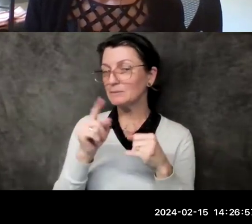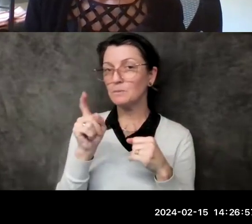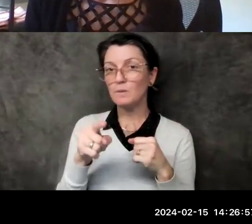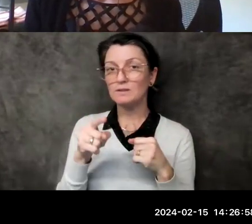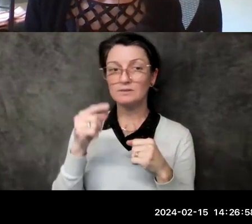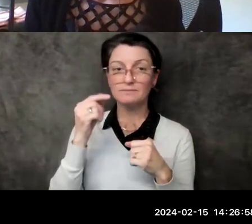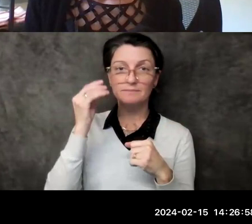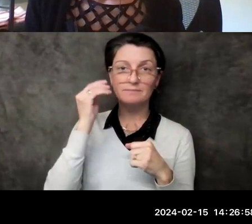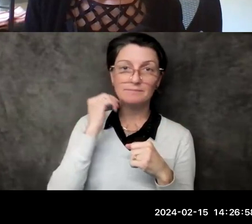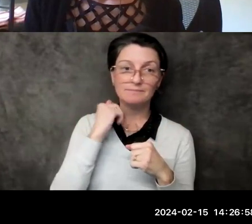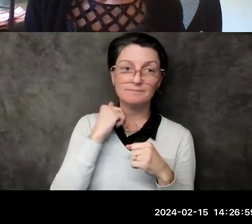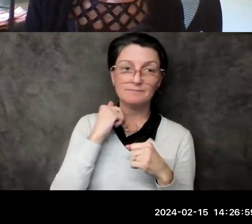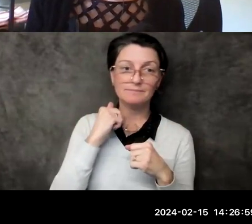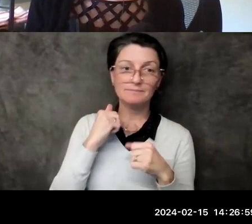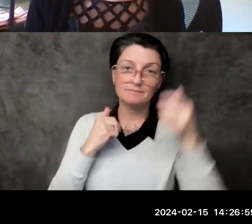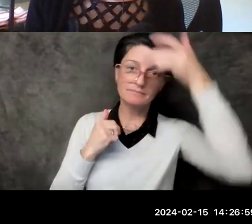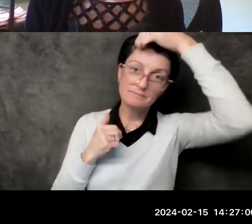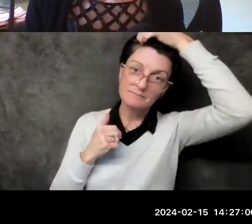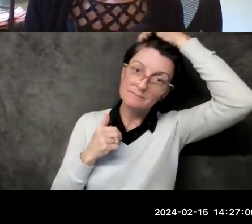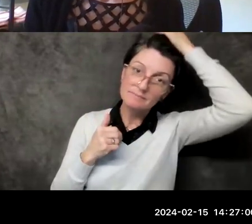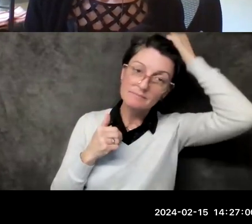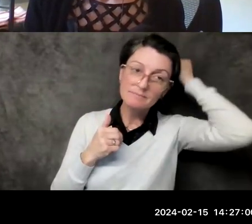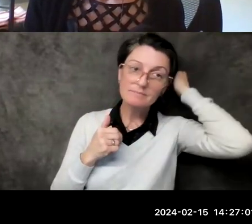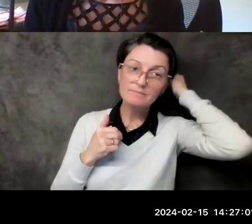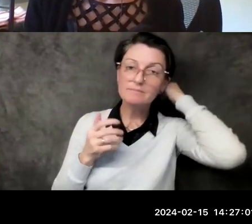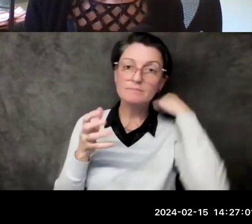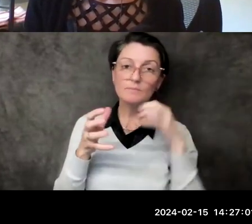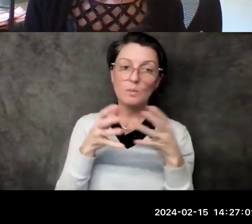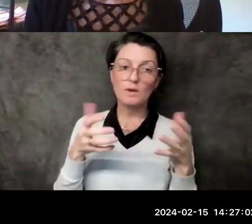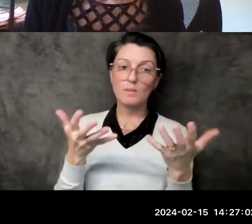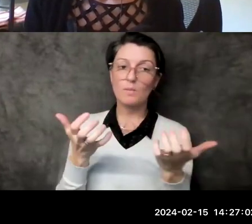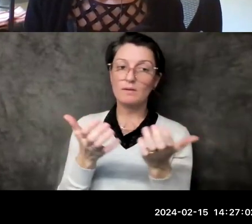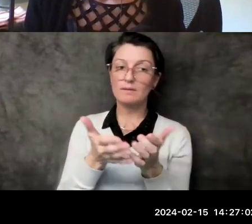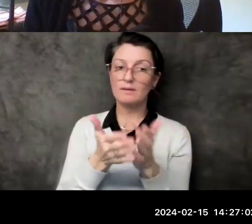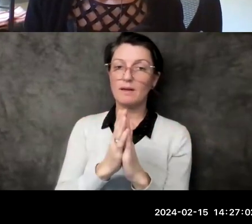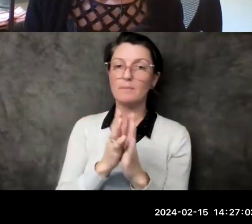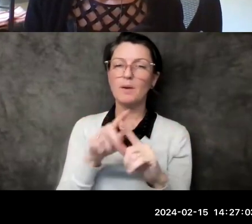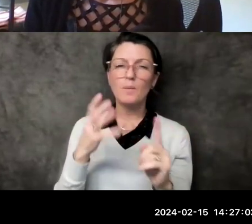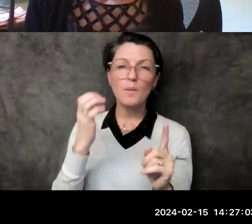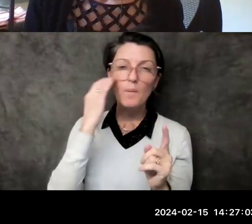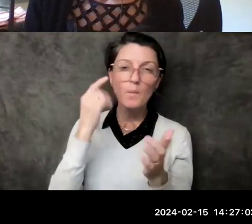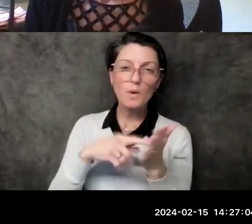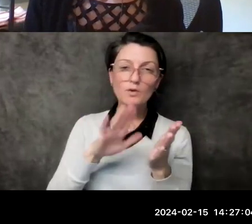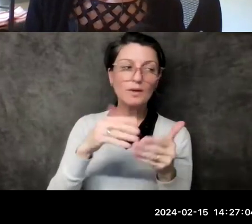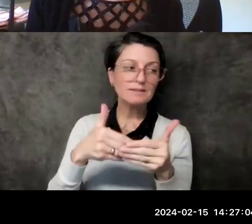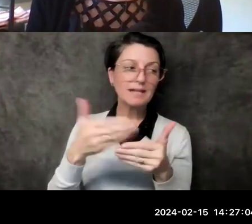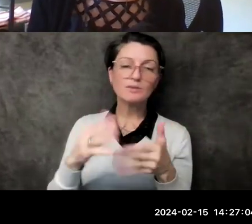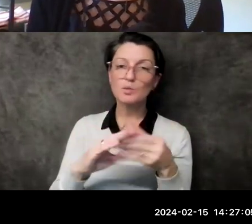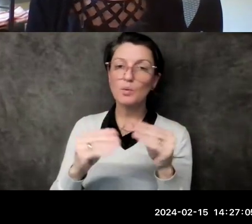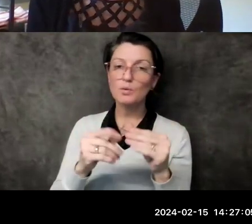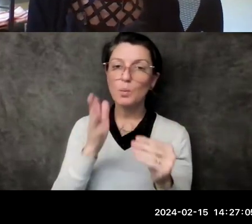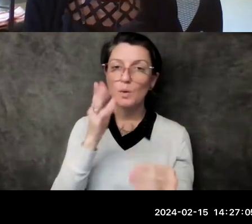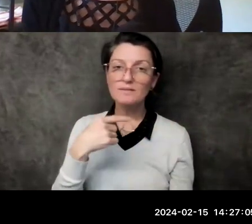And I feel like, well, so there's so much that I want to ask, but I really want to know, what are the next stories you're going to